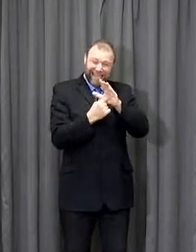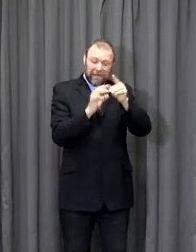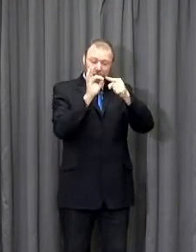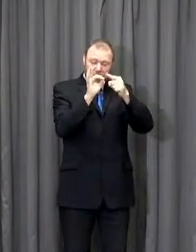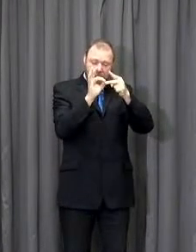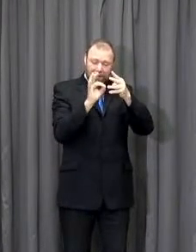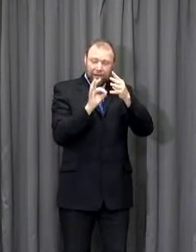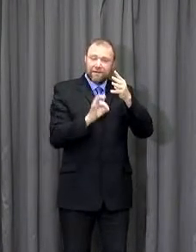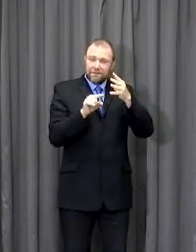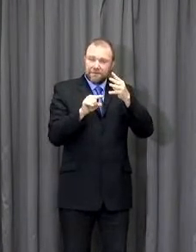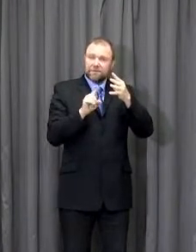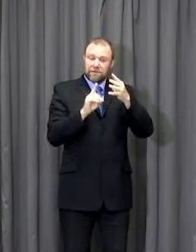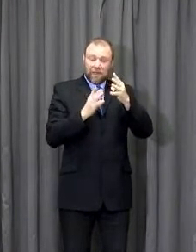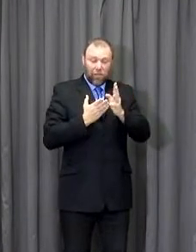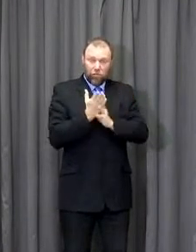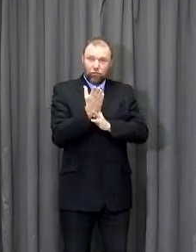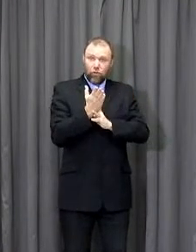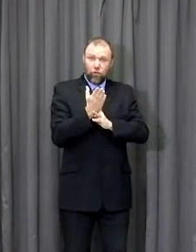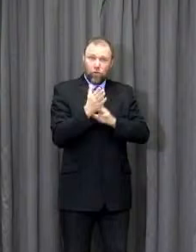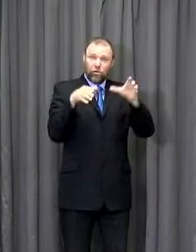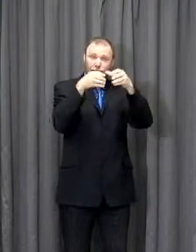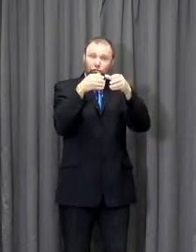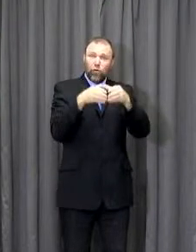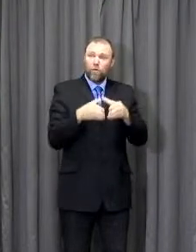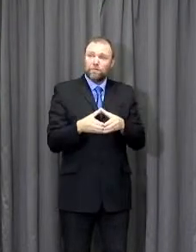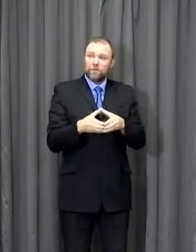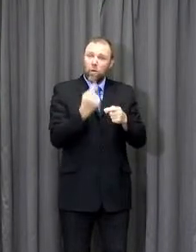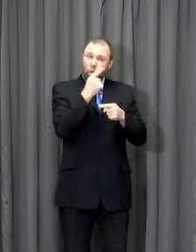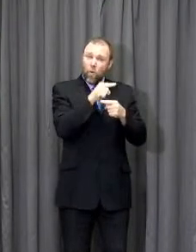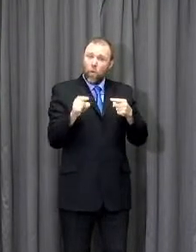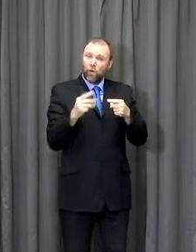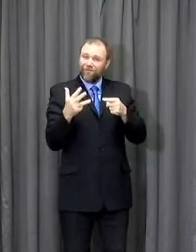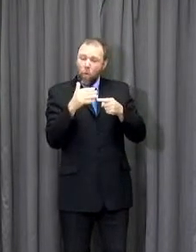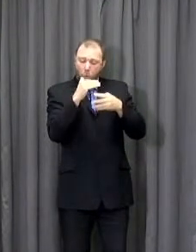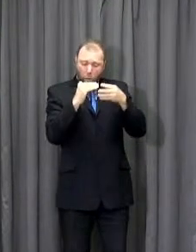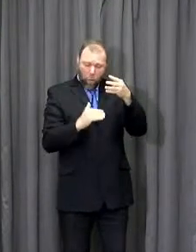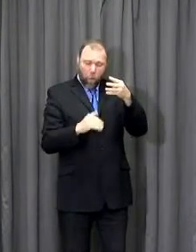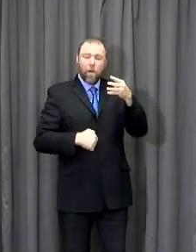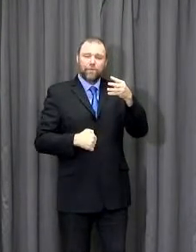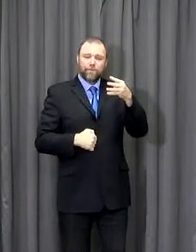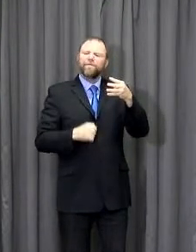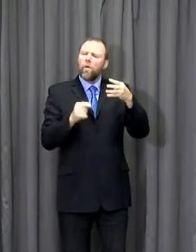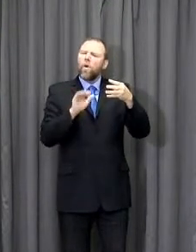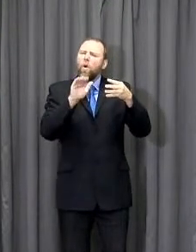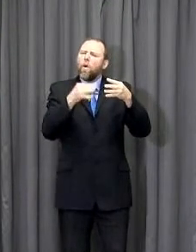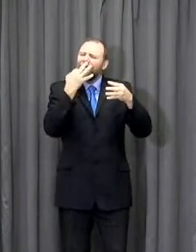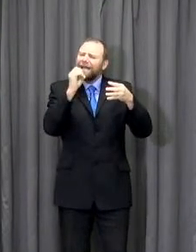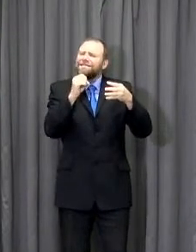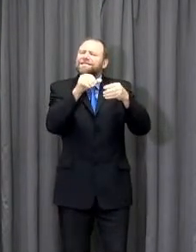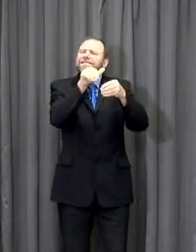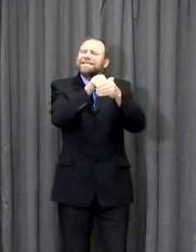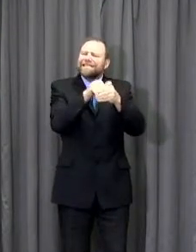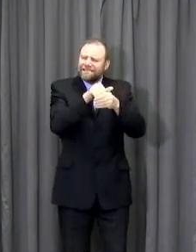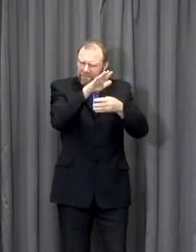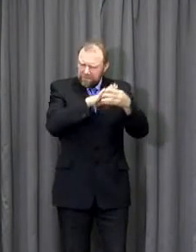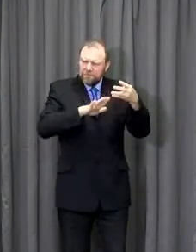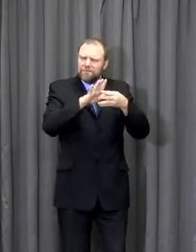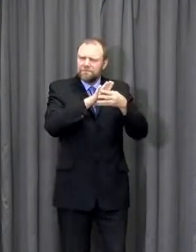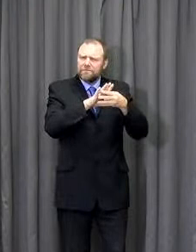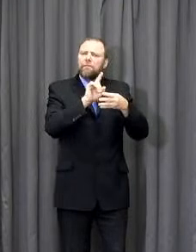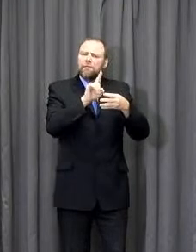are, to get through those groups 1 to 4, of whom all the over 80s are a key, really important member by the middle